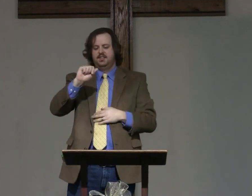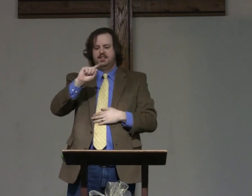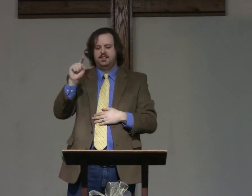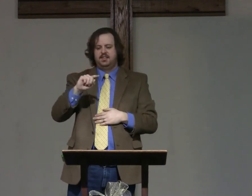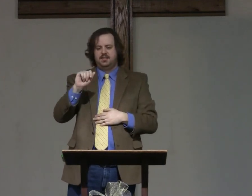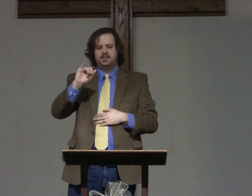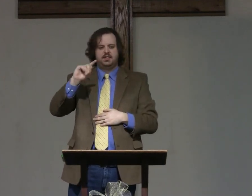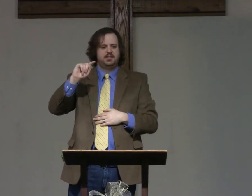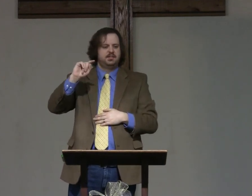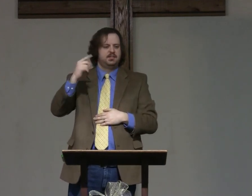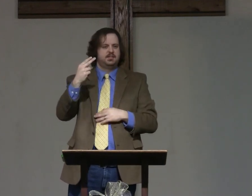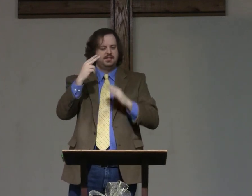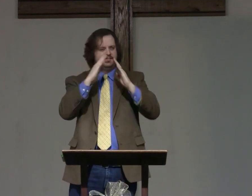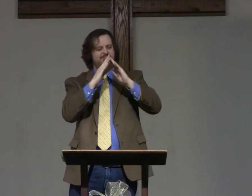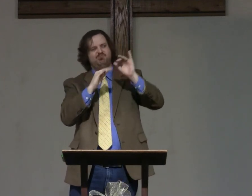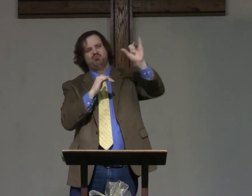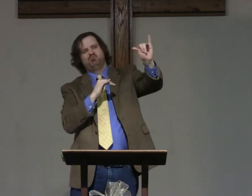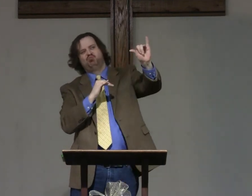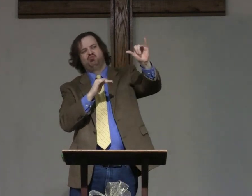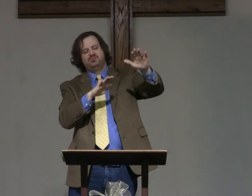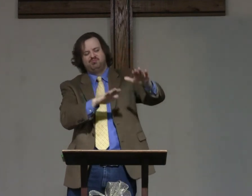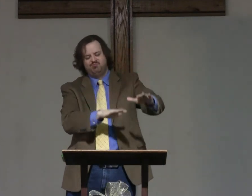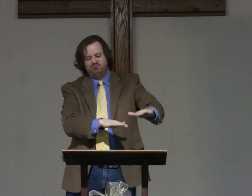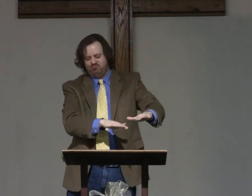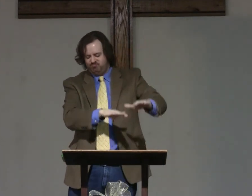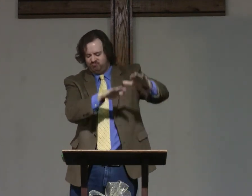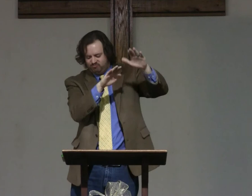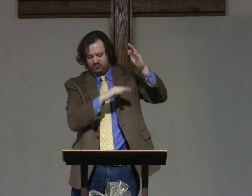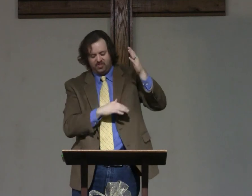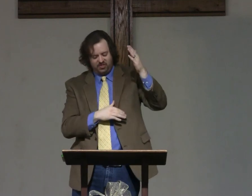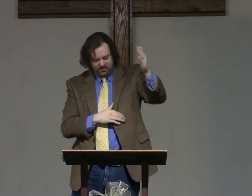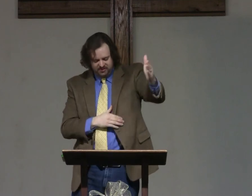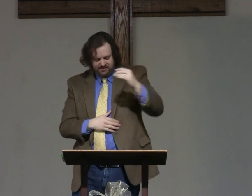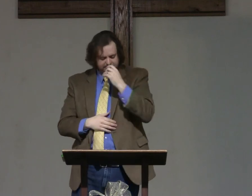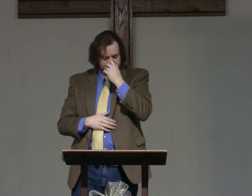in the city of Nazareth in northern Palestine.